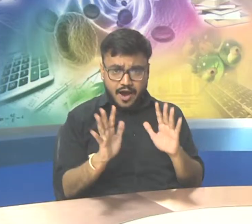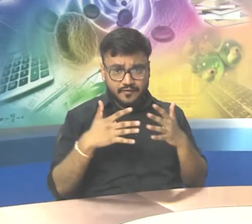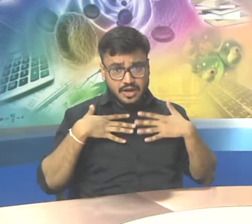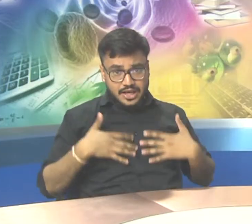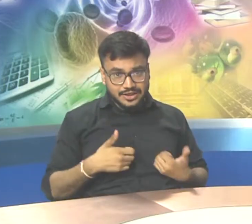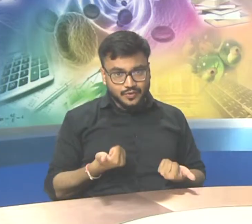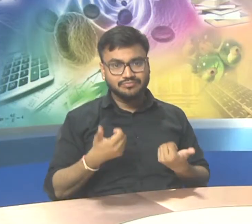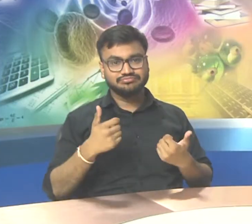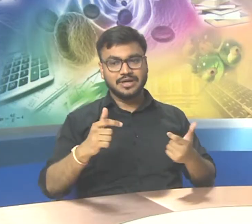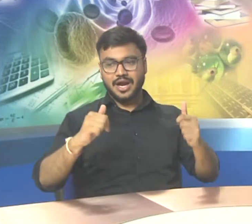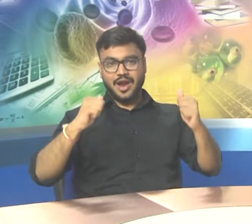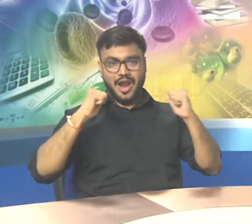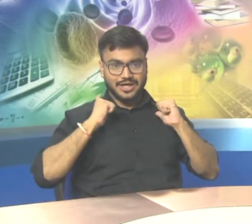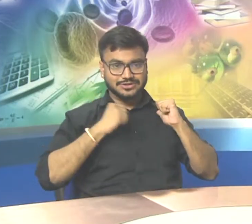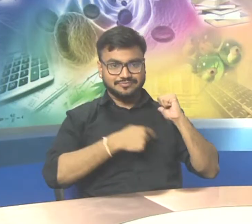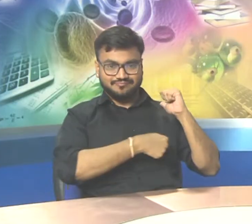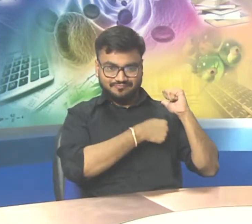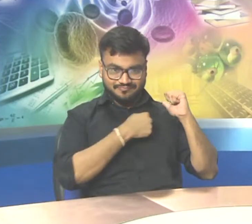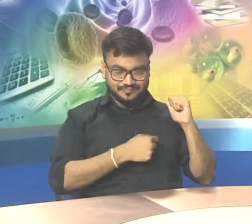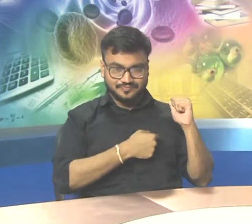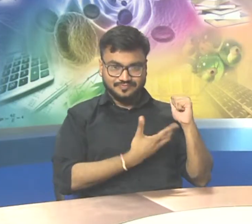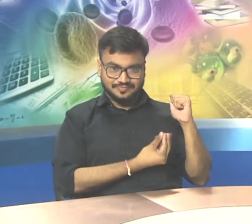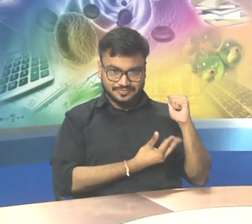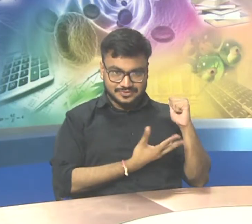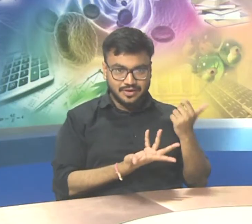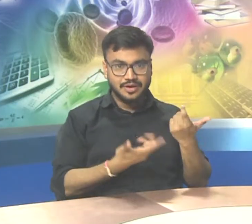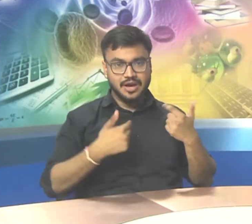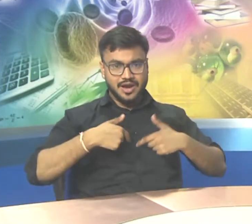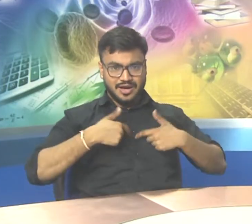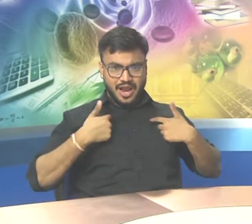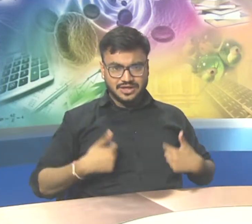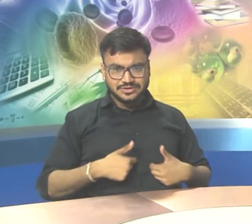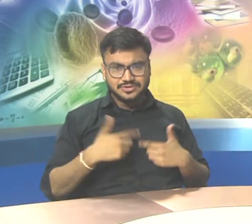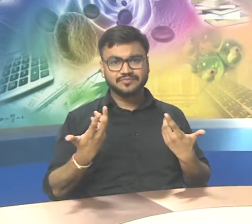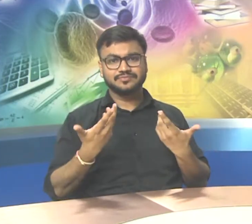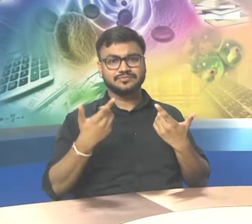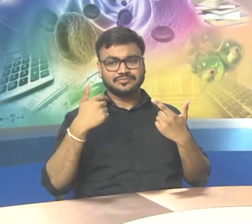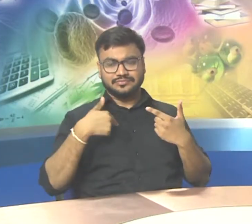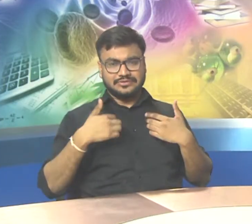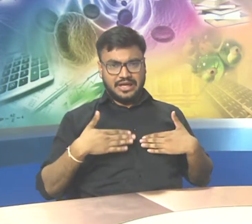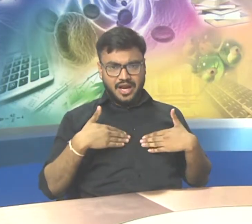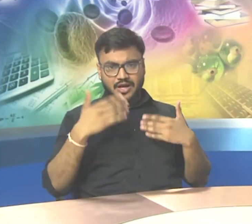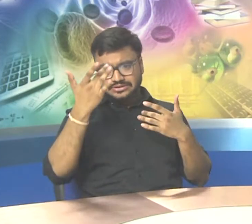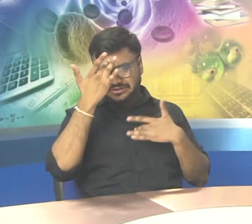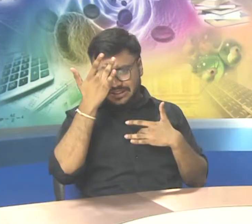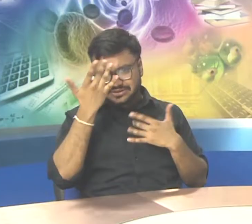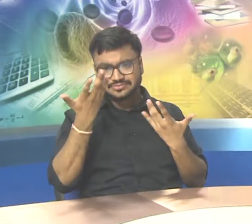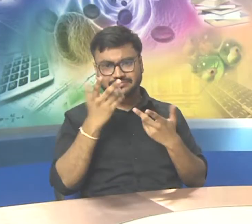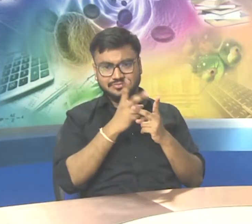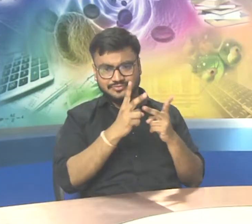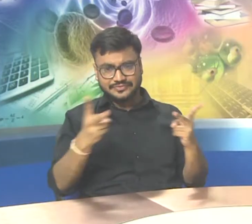body organs such as the heart, lungs and stomach are always